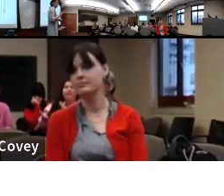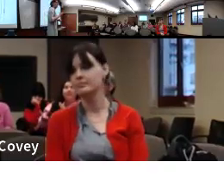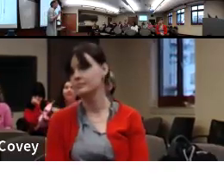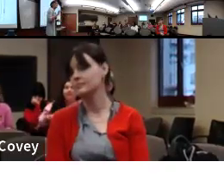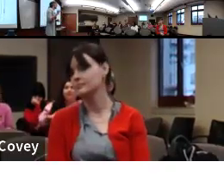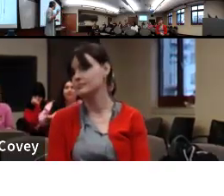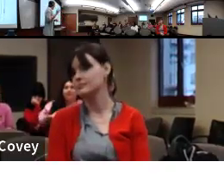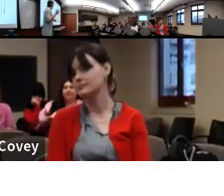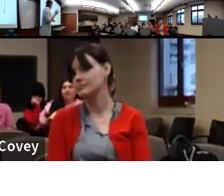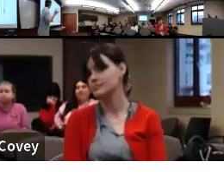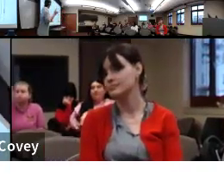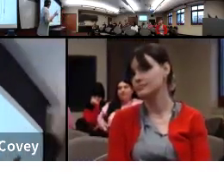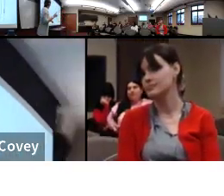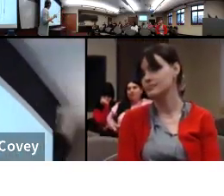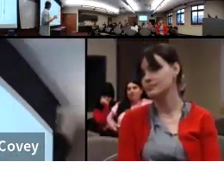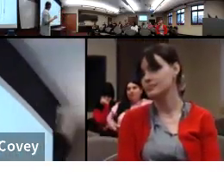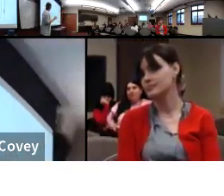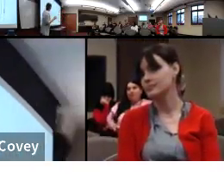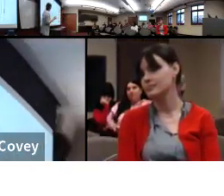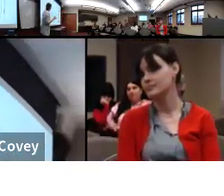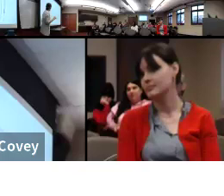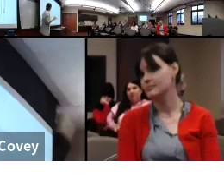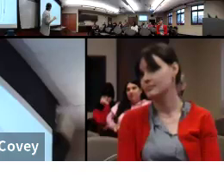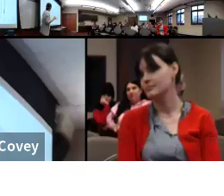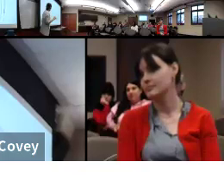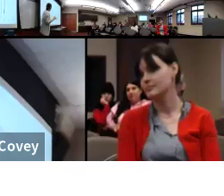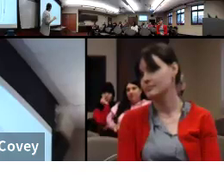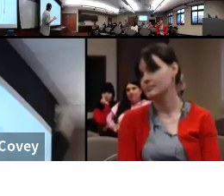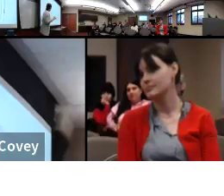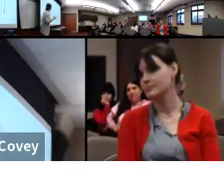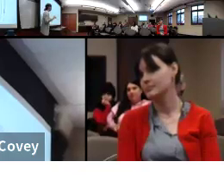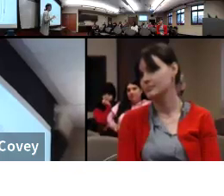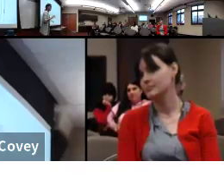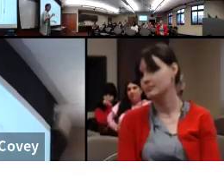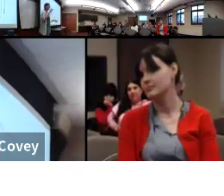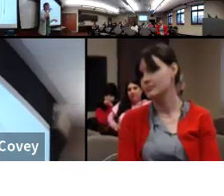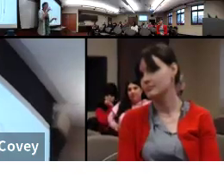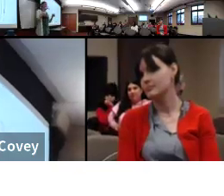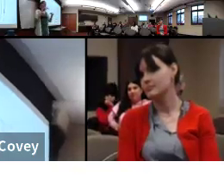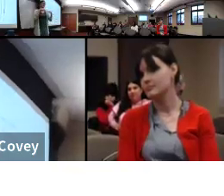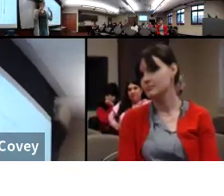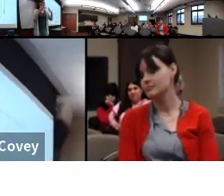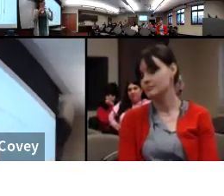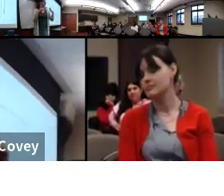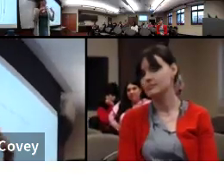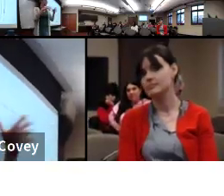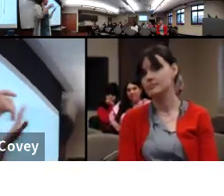commonly happen to deaf children. And I should note that actually Carlos and Cody and Shauna,